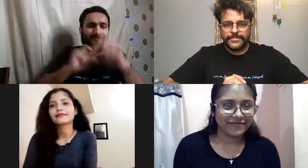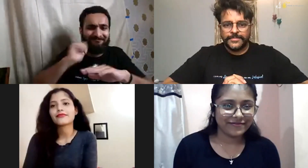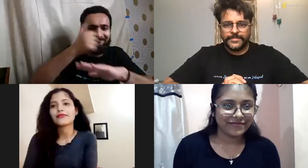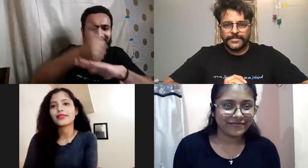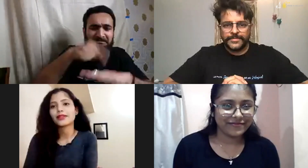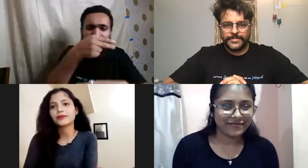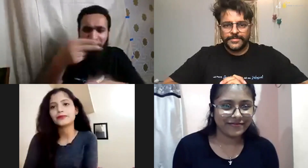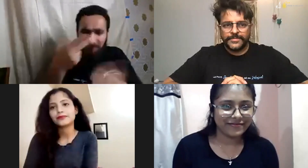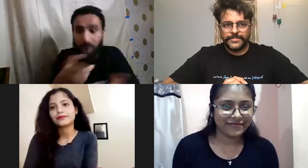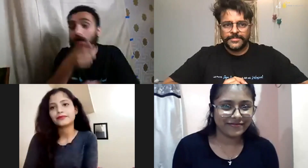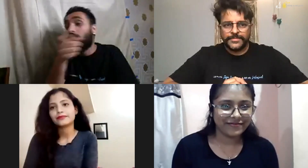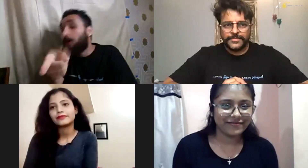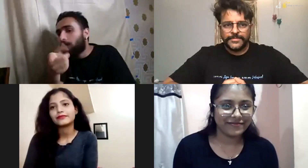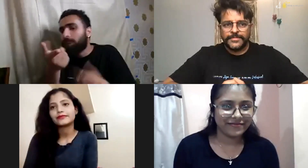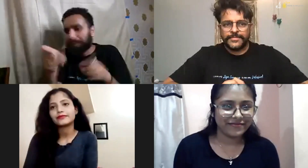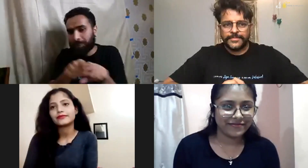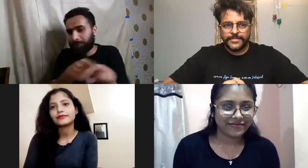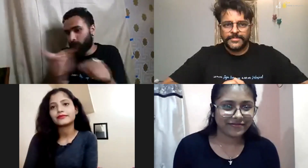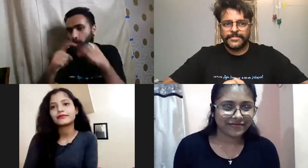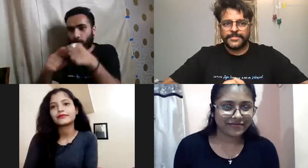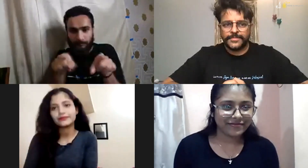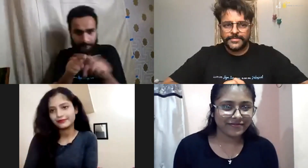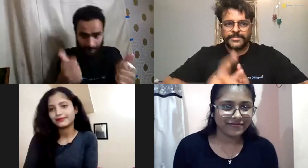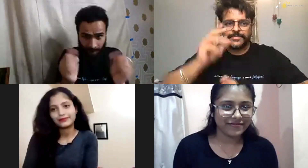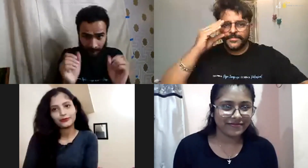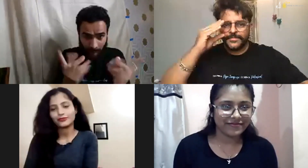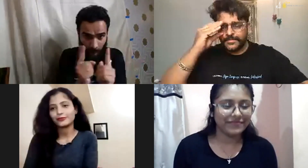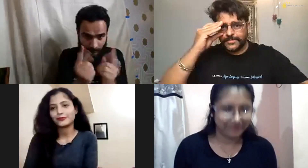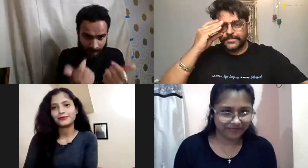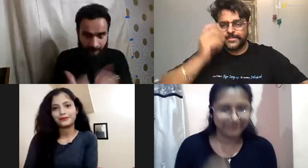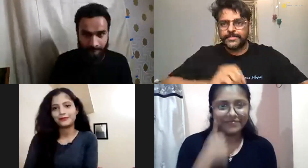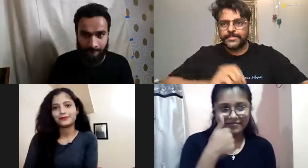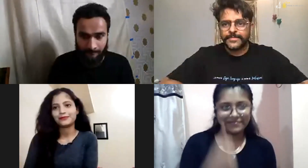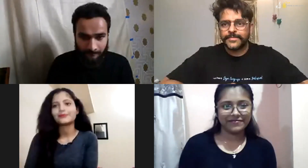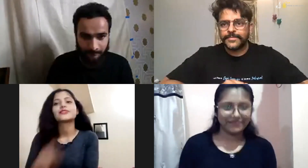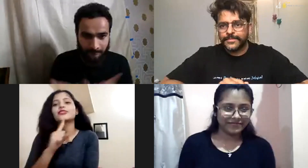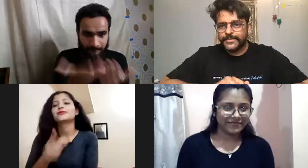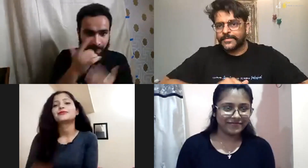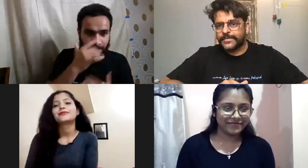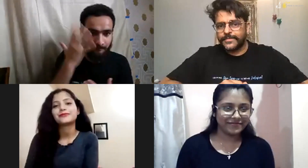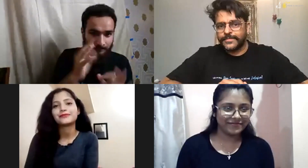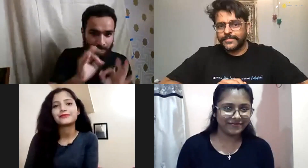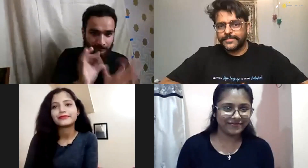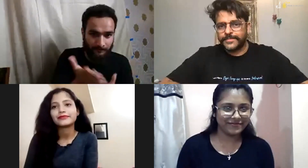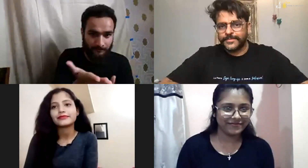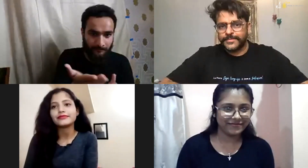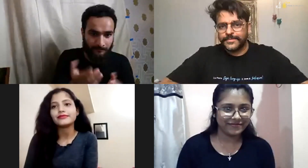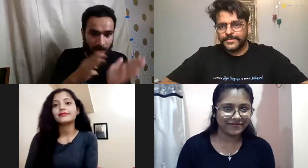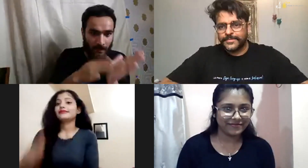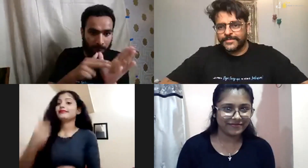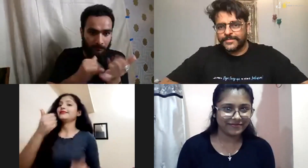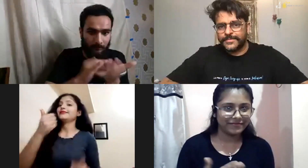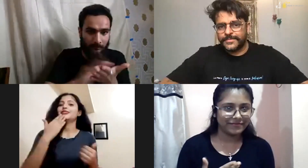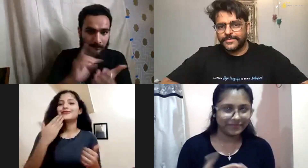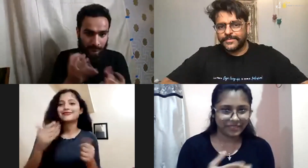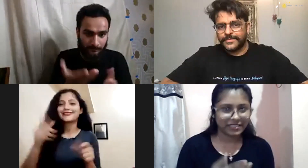from you. Where are you from? What kind of business that you're doing? And also, like, both of you can do that. Okay. Perfect. Mansi, maybe